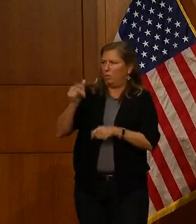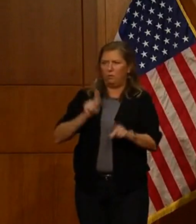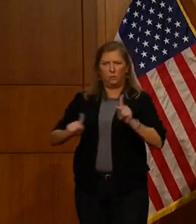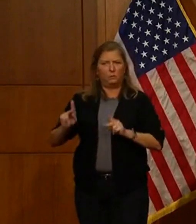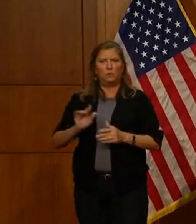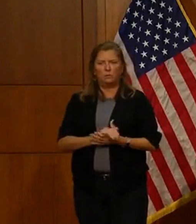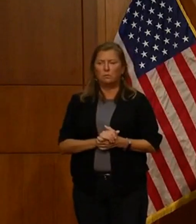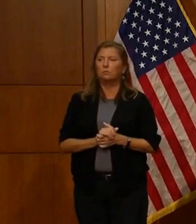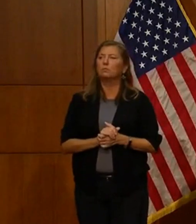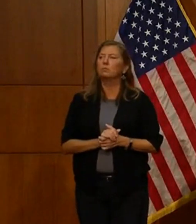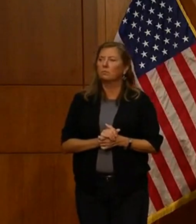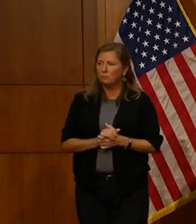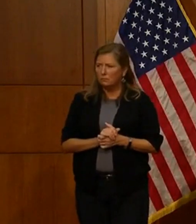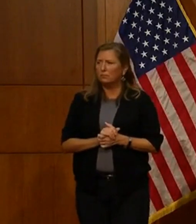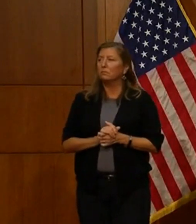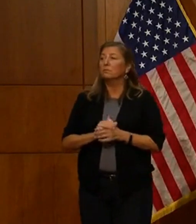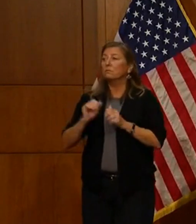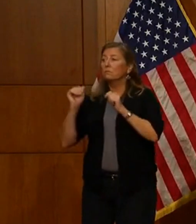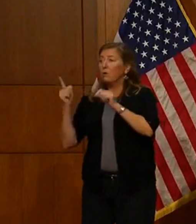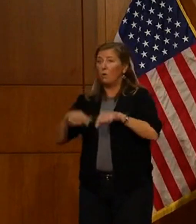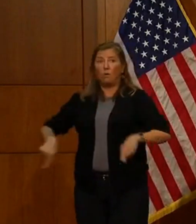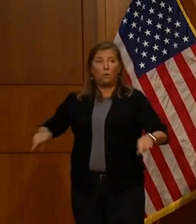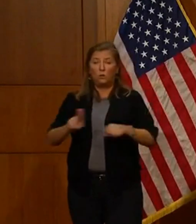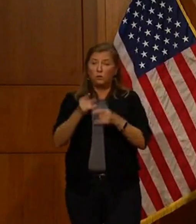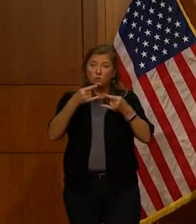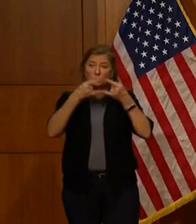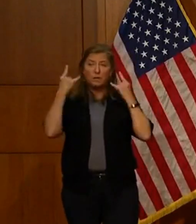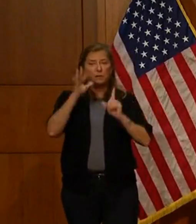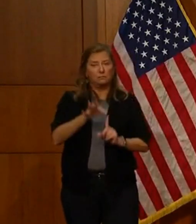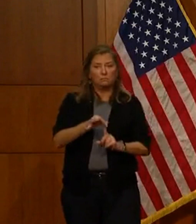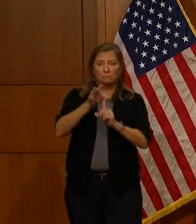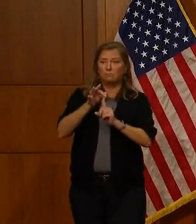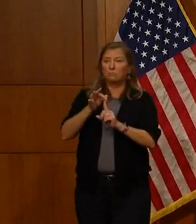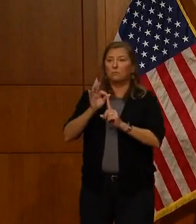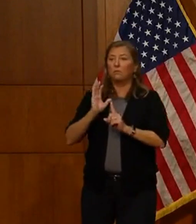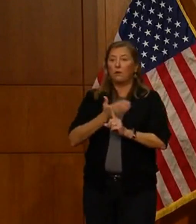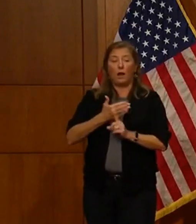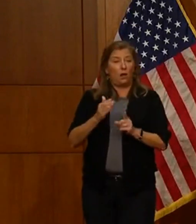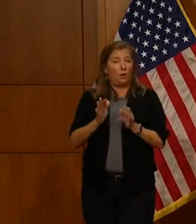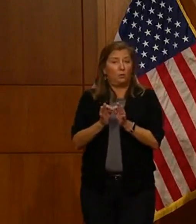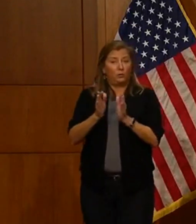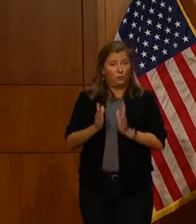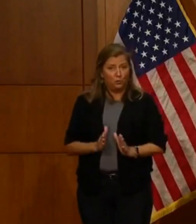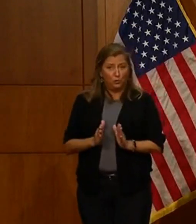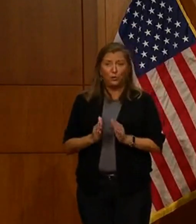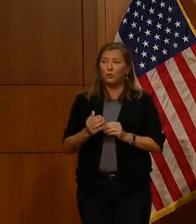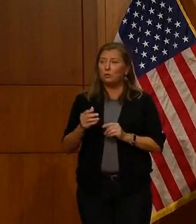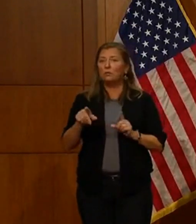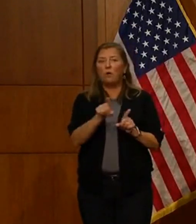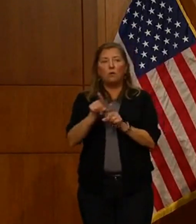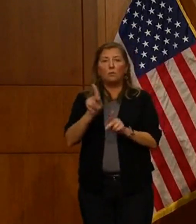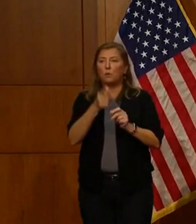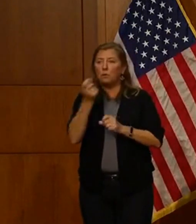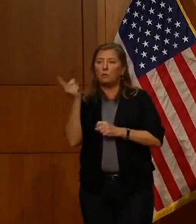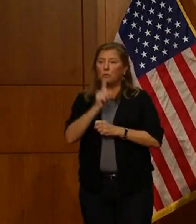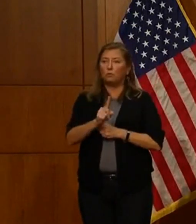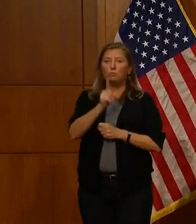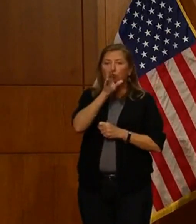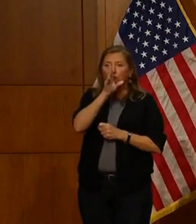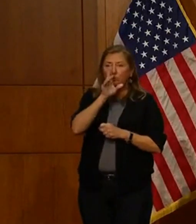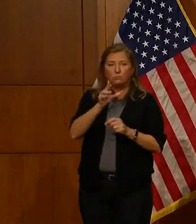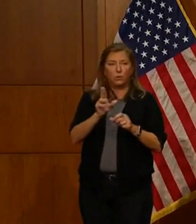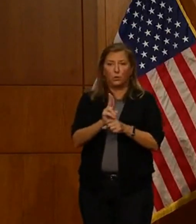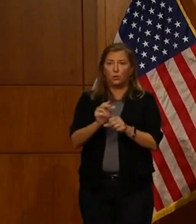else. And we are all wearing masks except for our hearing interpreters and those speaking